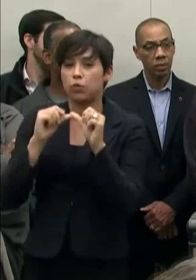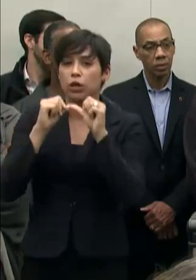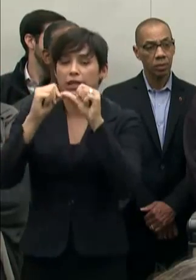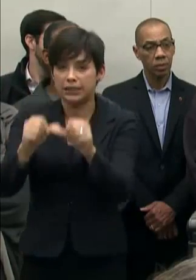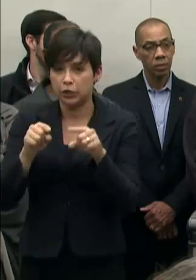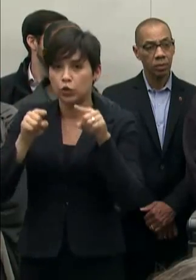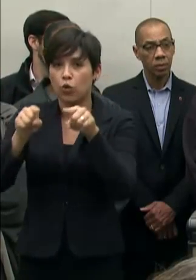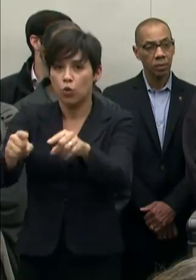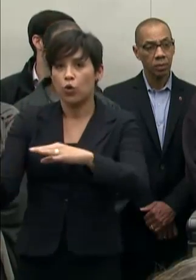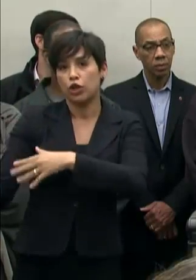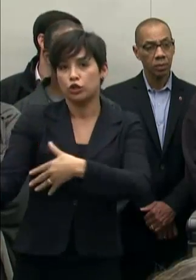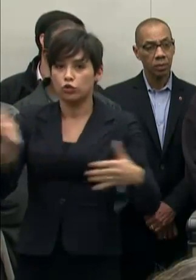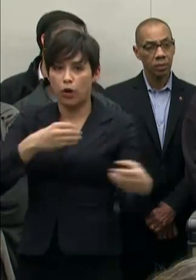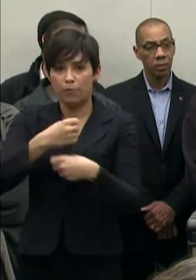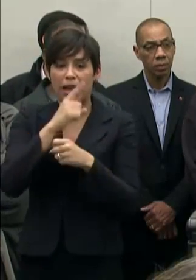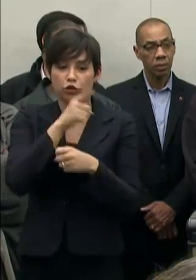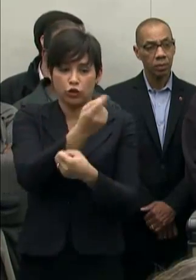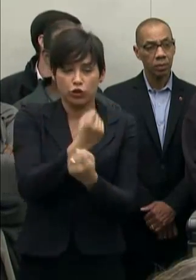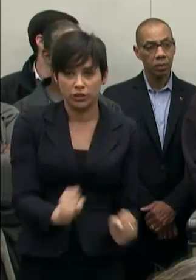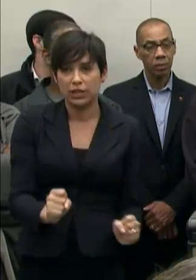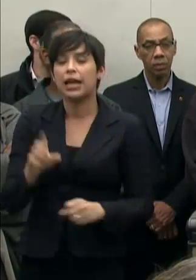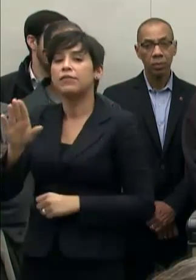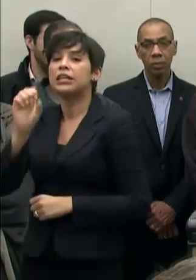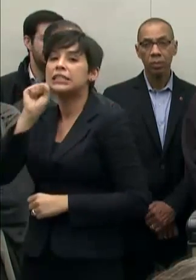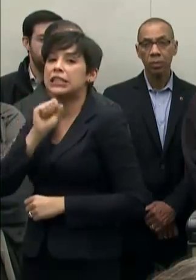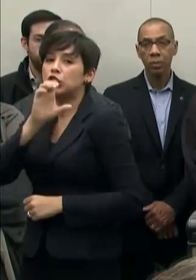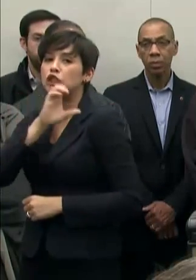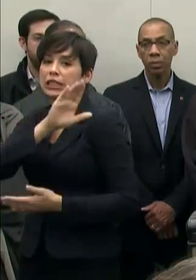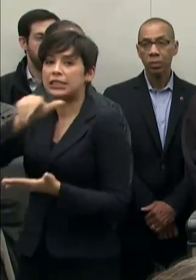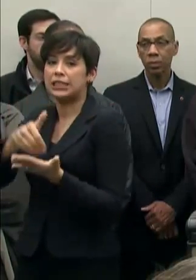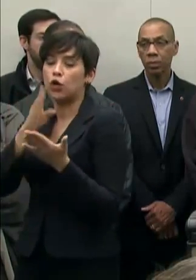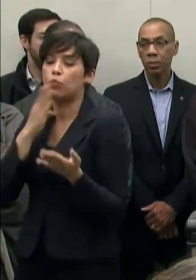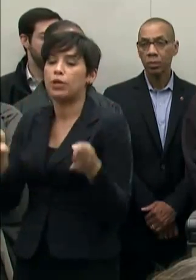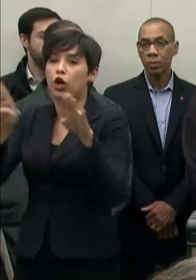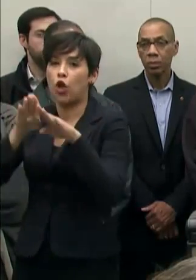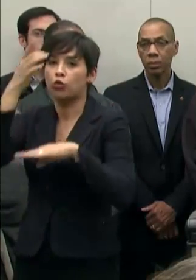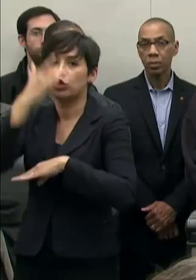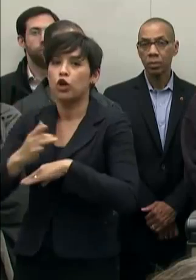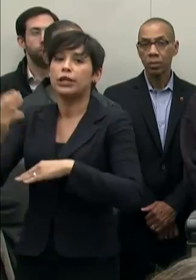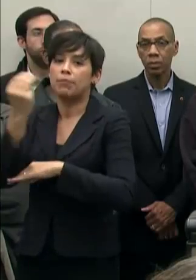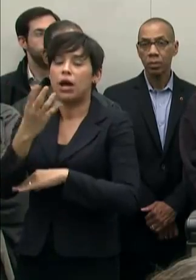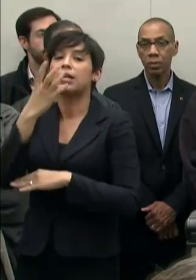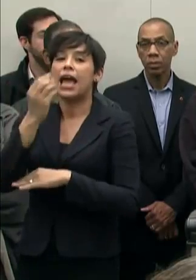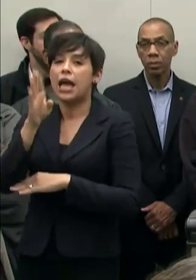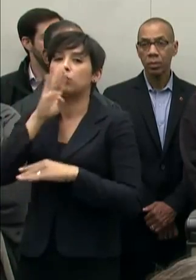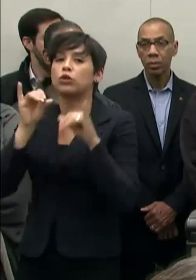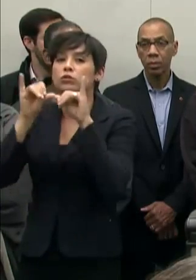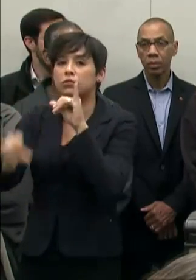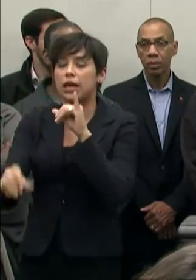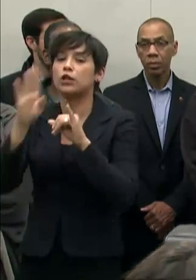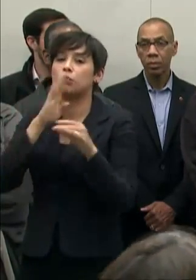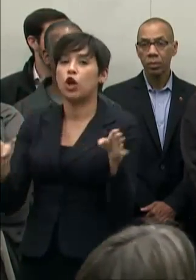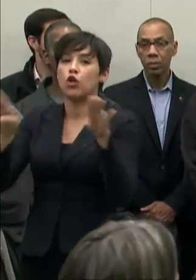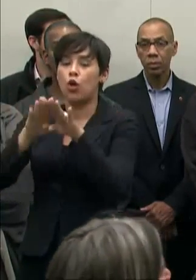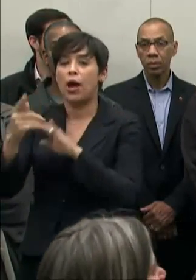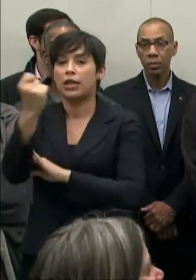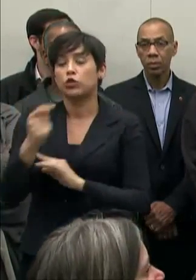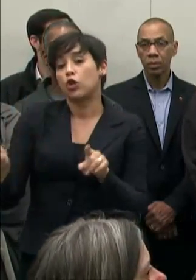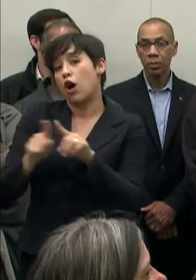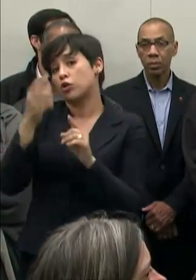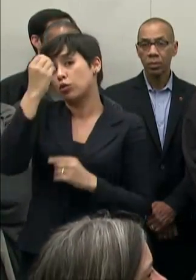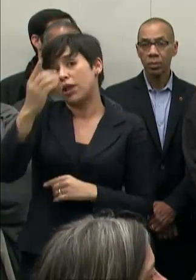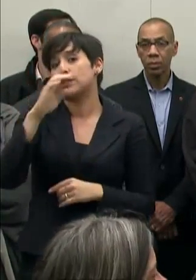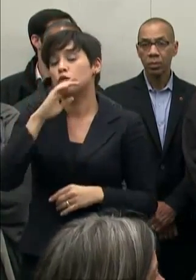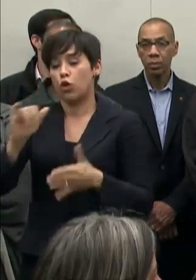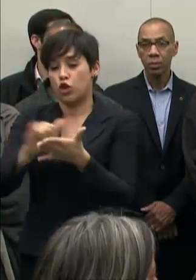permitting. Senior centers will be closed early on Monday and will remain closed on Tuesday. The Coast Guard has closed New York Harbor beginning